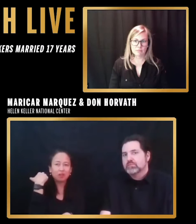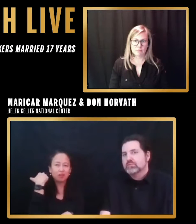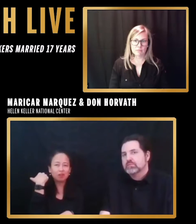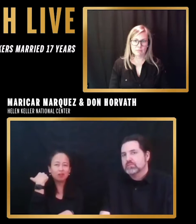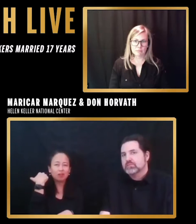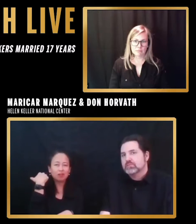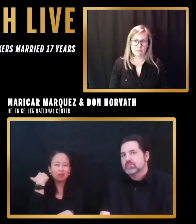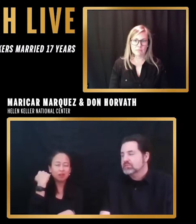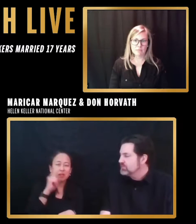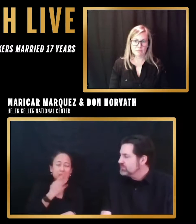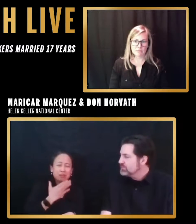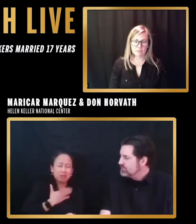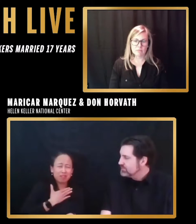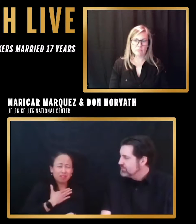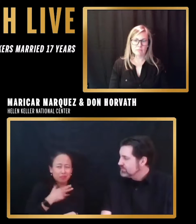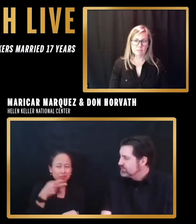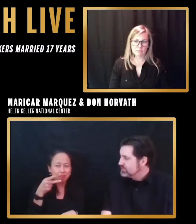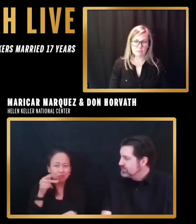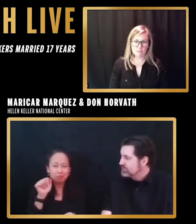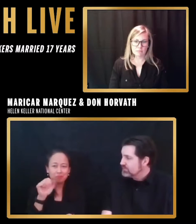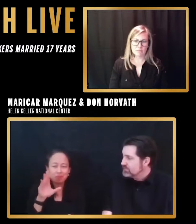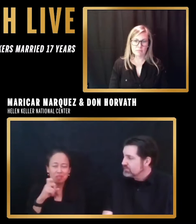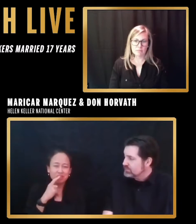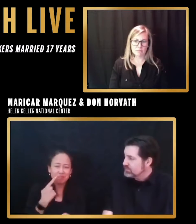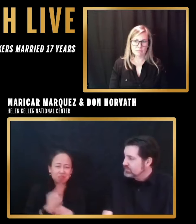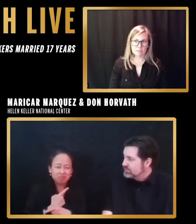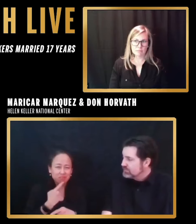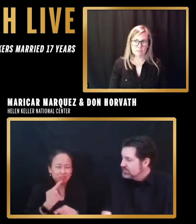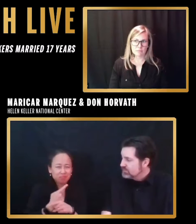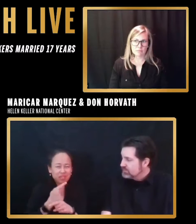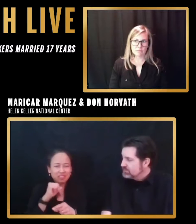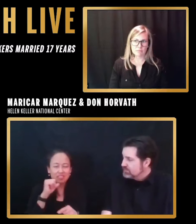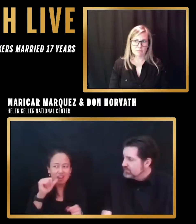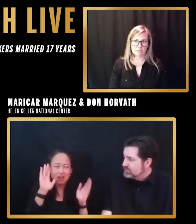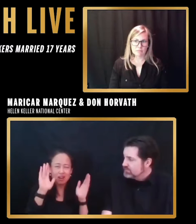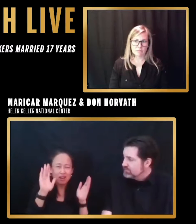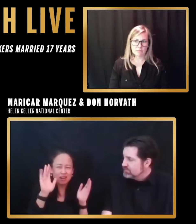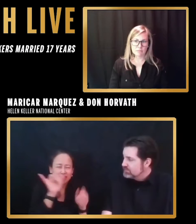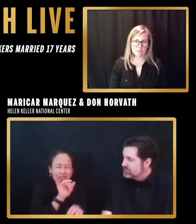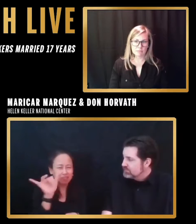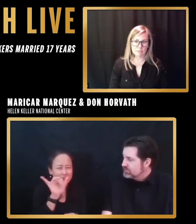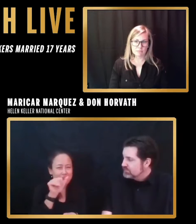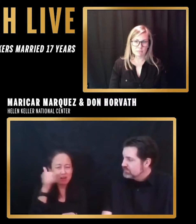myself. I've been using Braille completely for about 8 years now.